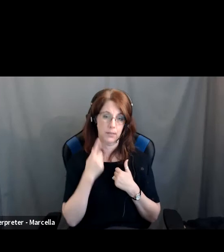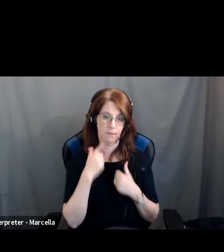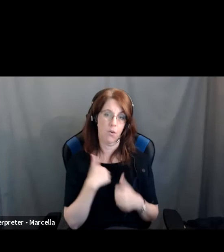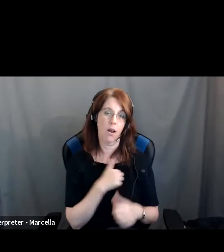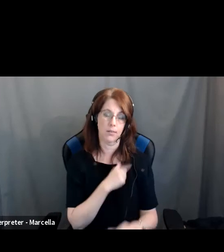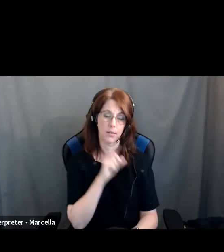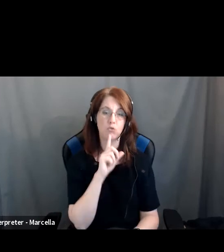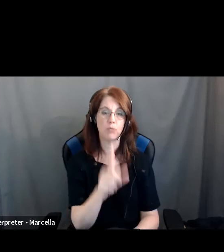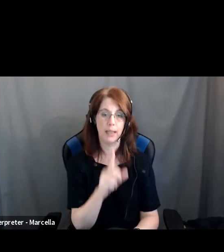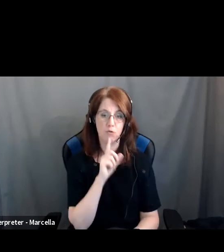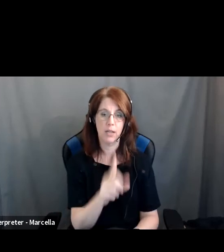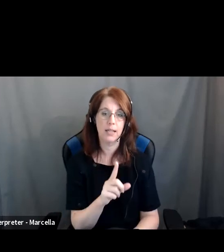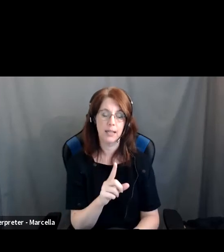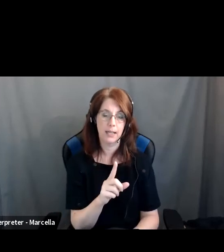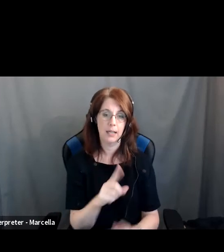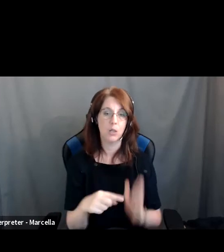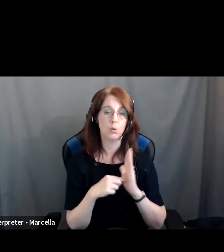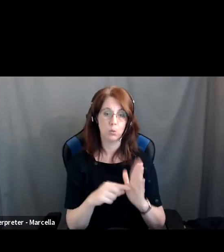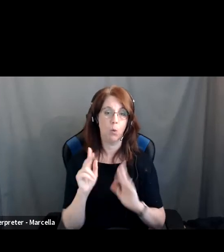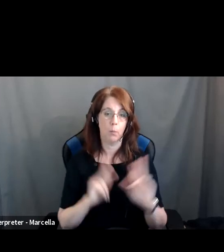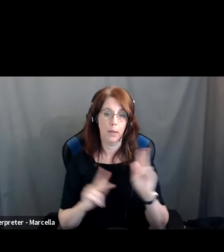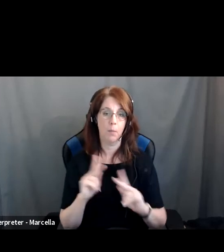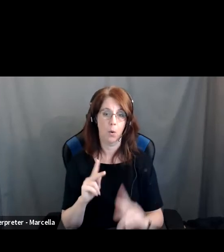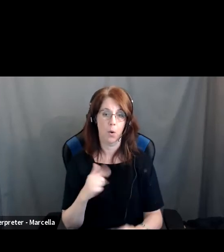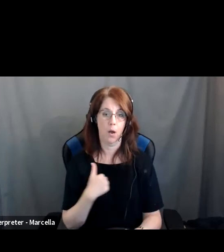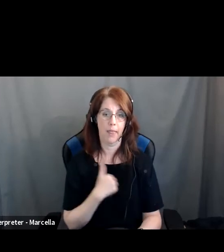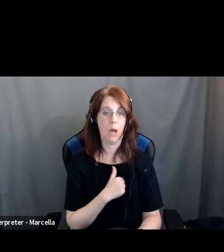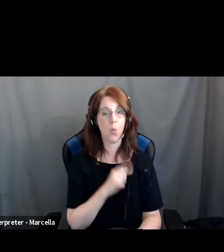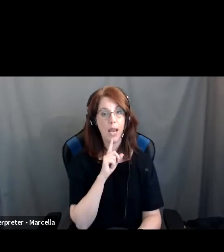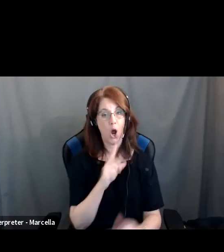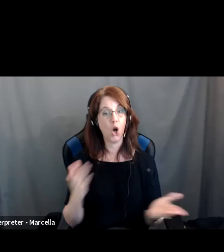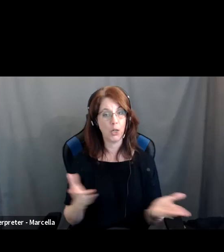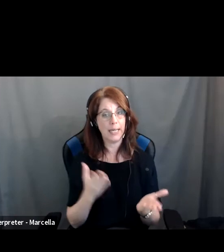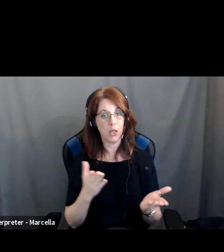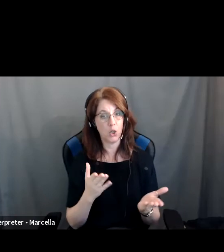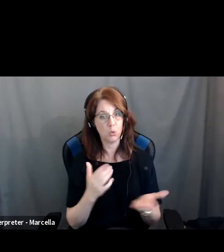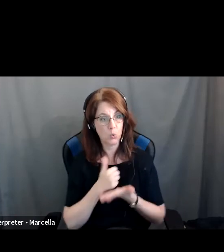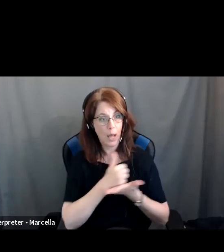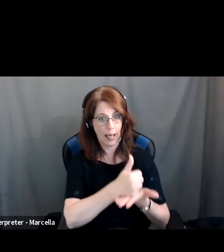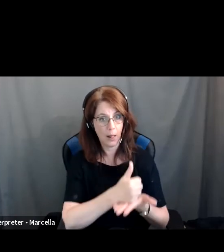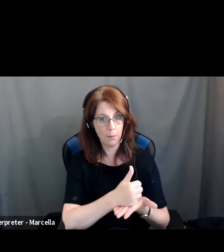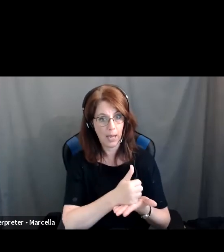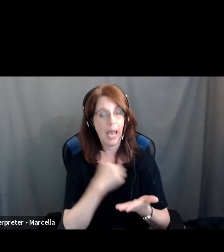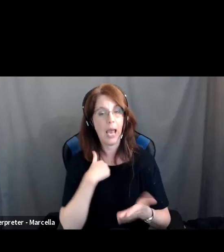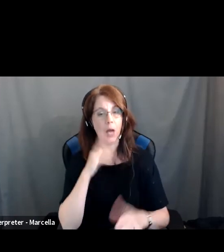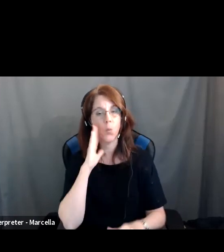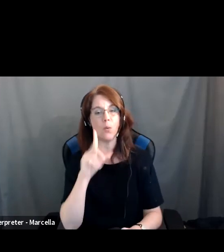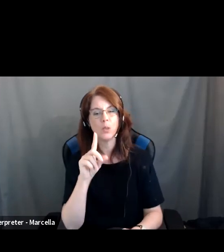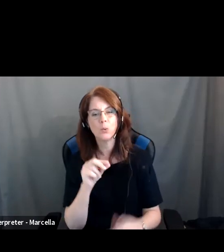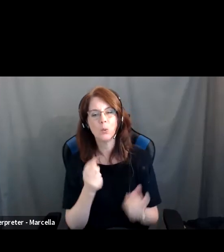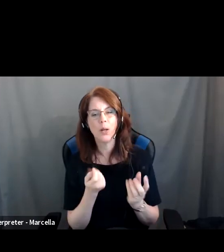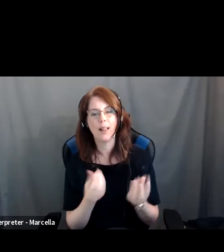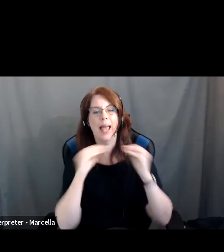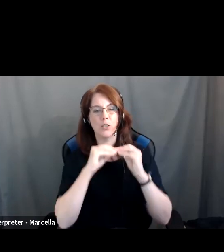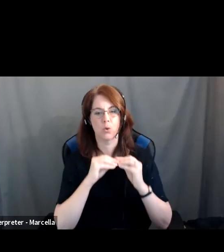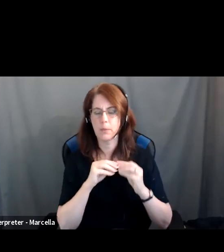really, really shown people that we are here to truly help, and we will go that extra distance. So don't